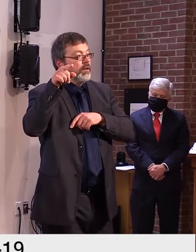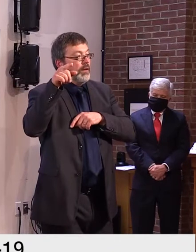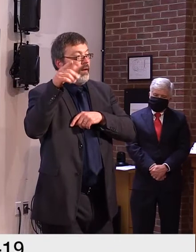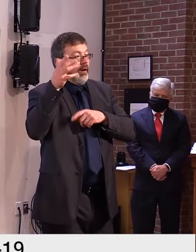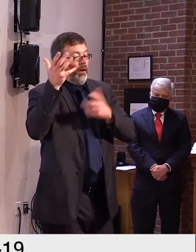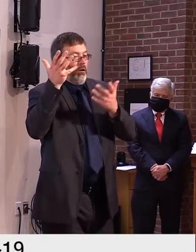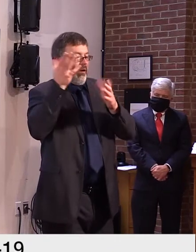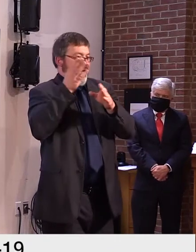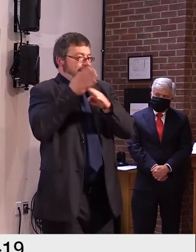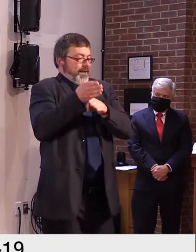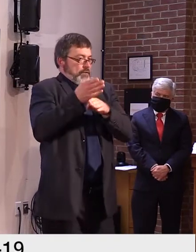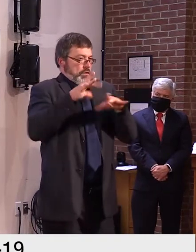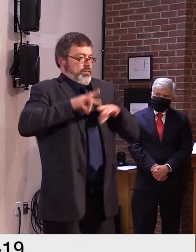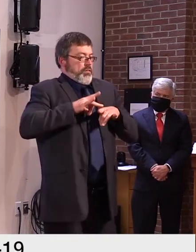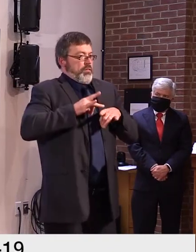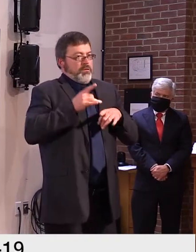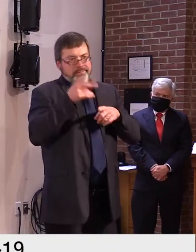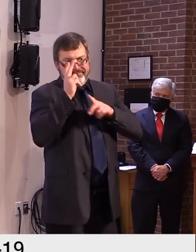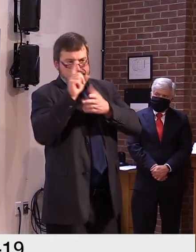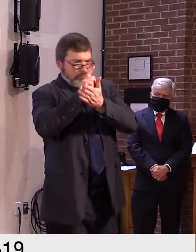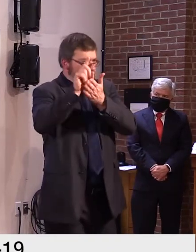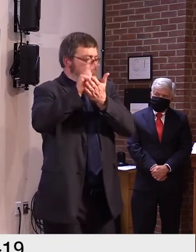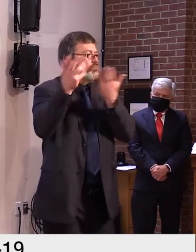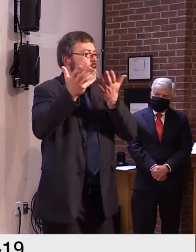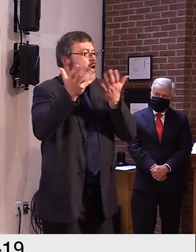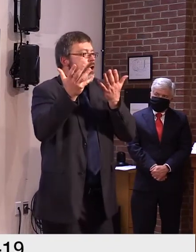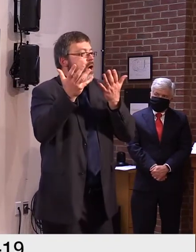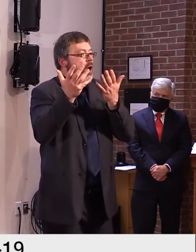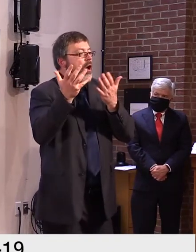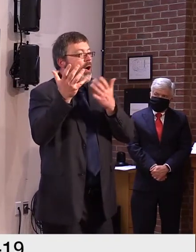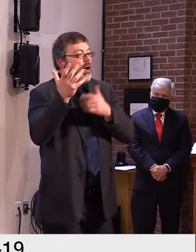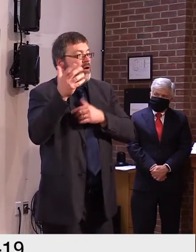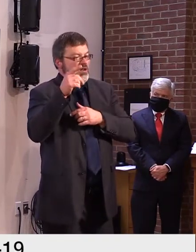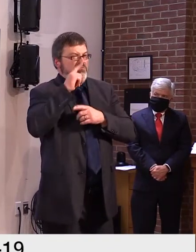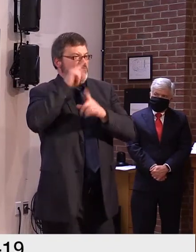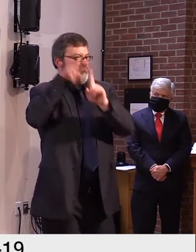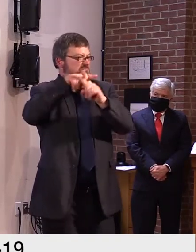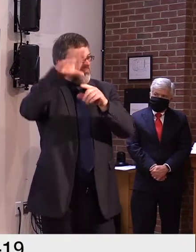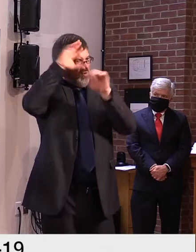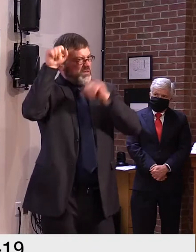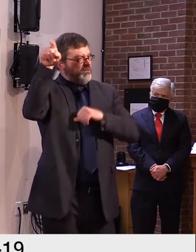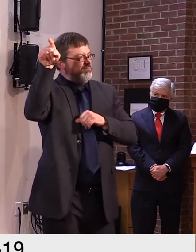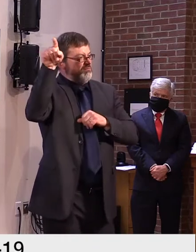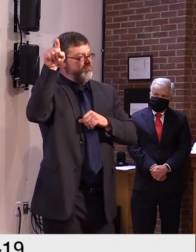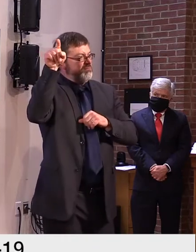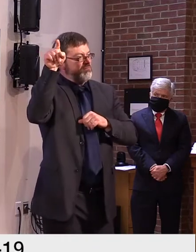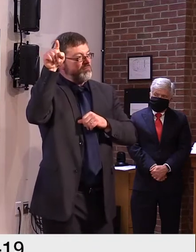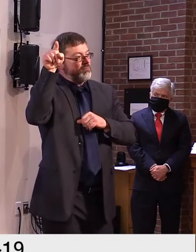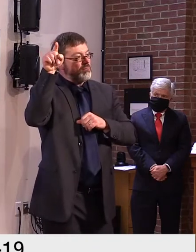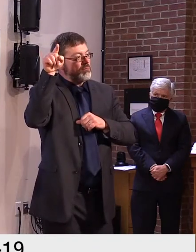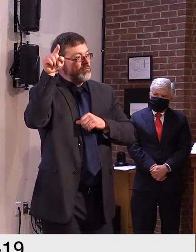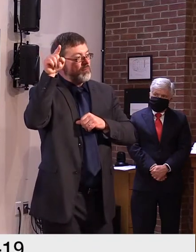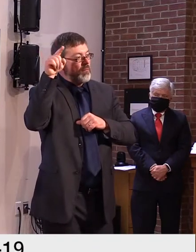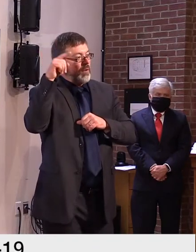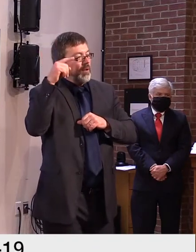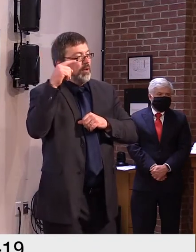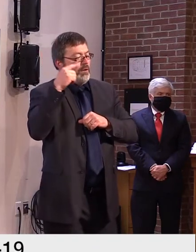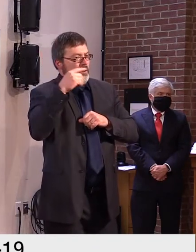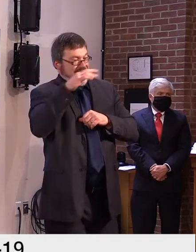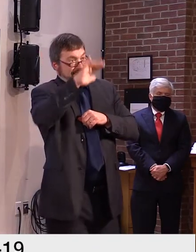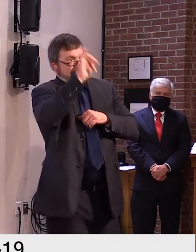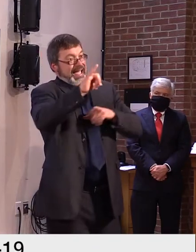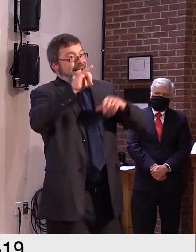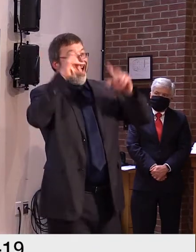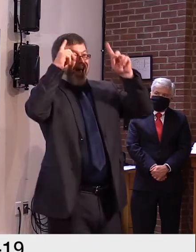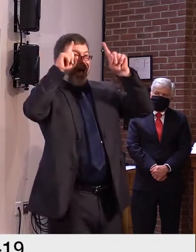And it was used in the president, I won't say experimentally, because there was some evidence that it could be